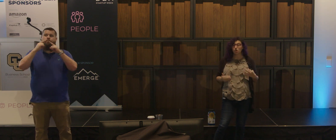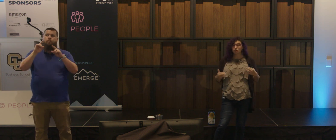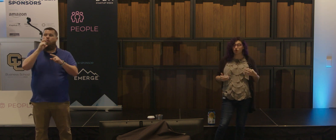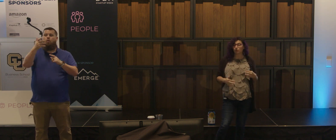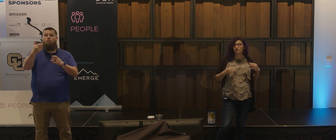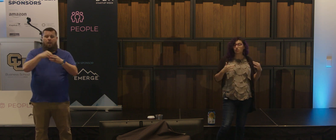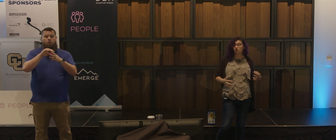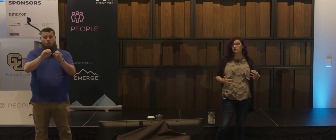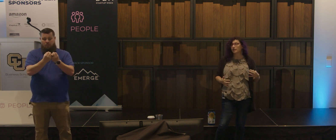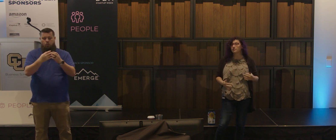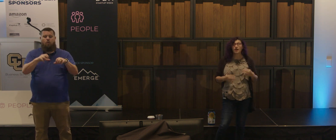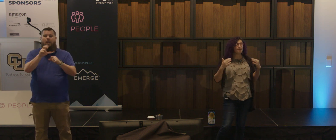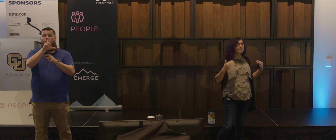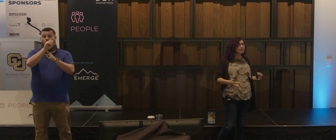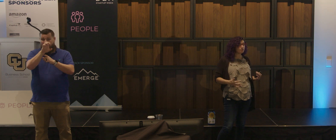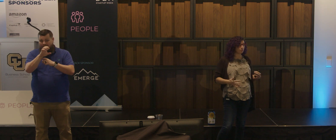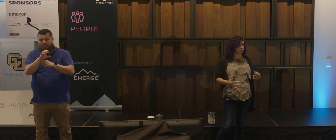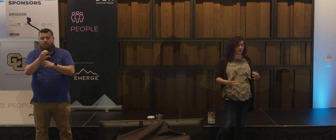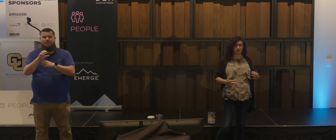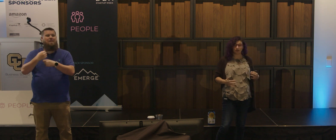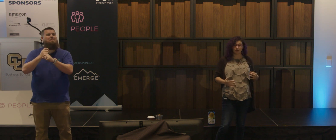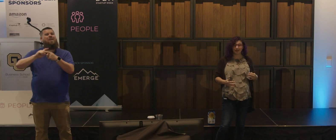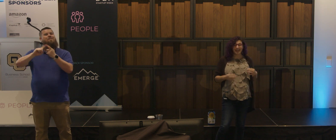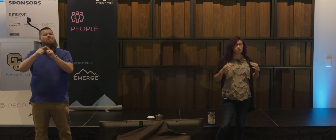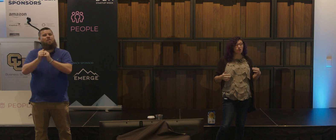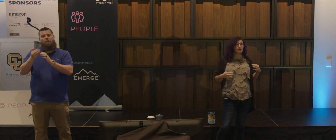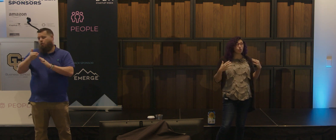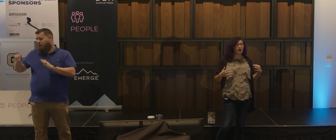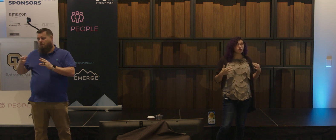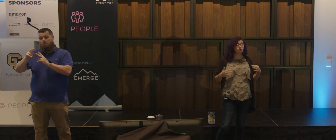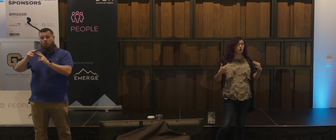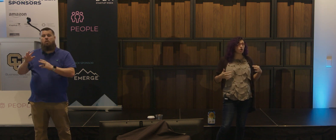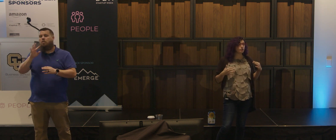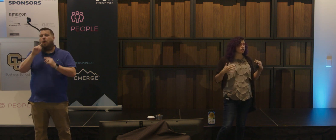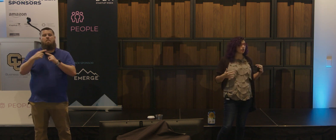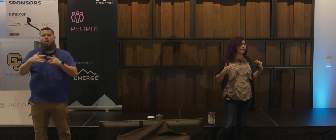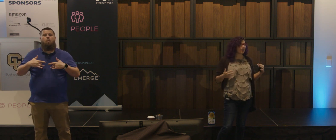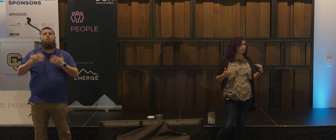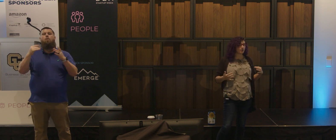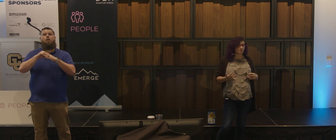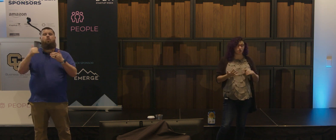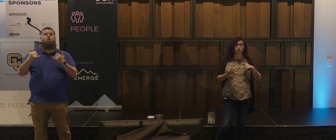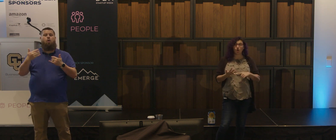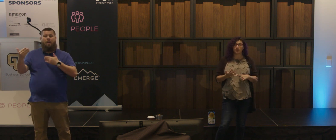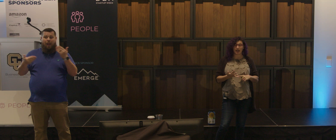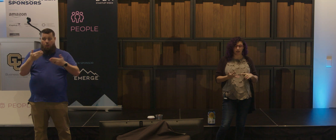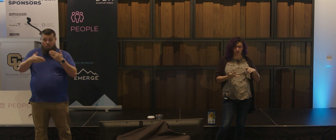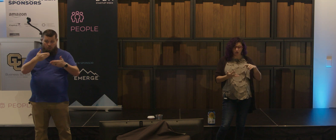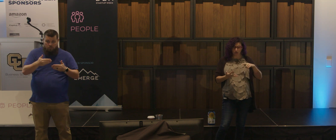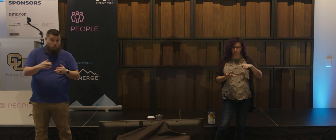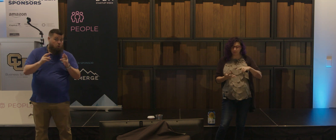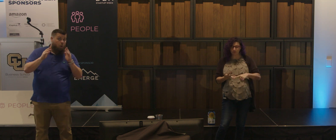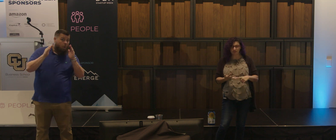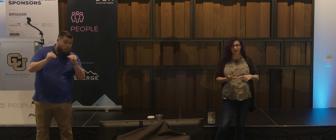organization. So we're going to take 30 seconds, make a friend with your neighbor, and talk about where you are in your current hiring process. Are you hoping to